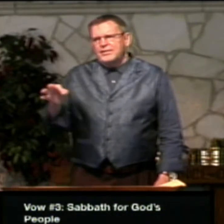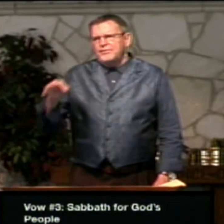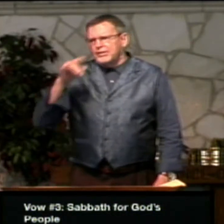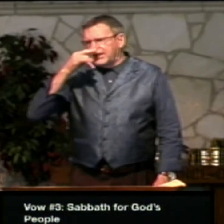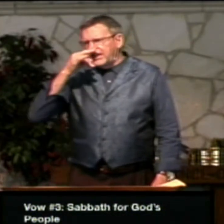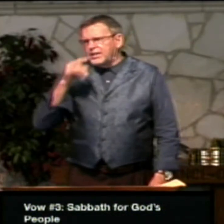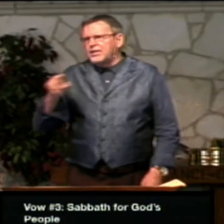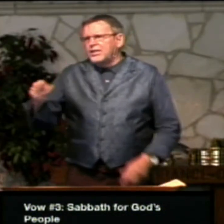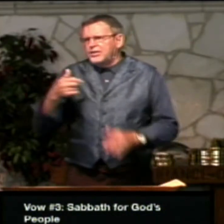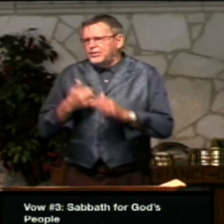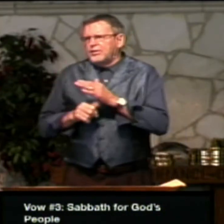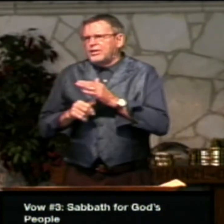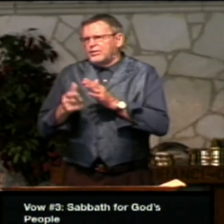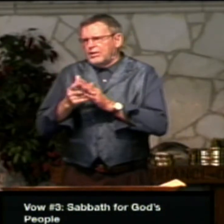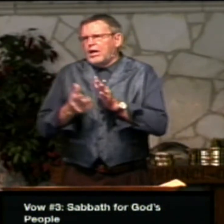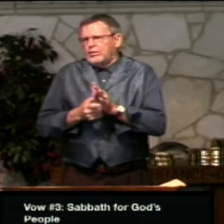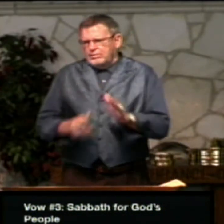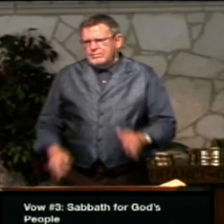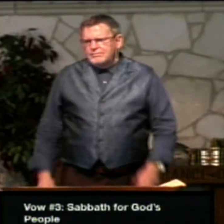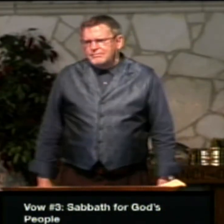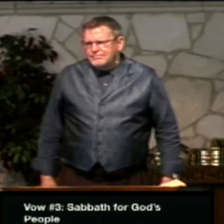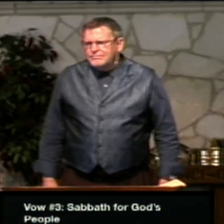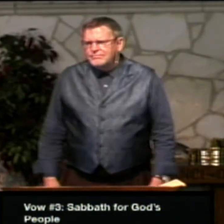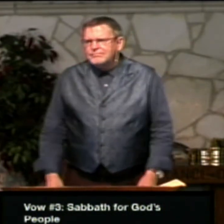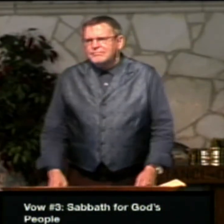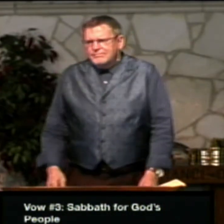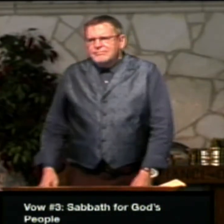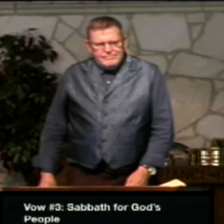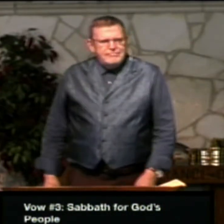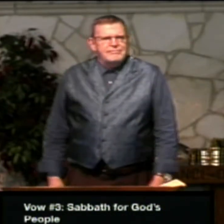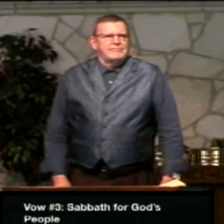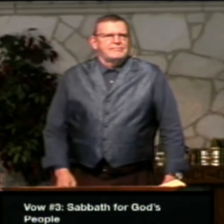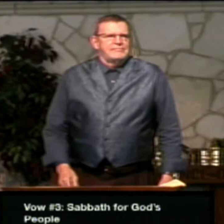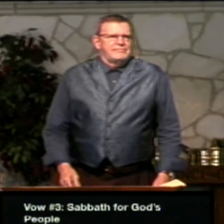Well, if you're a kid, you're under the law.